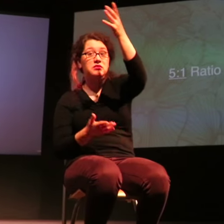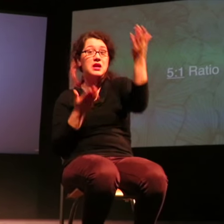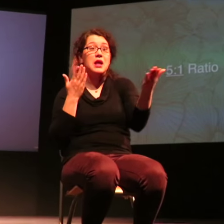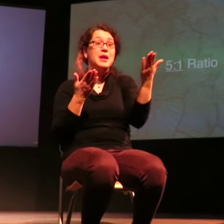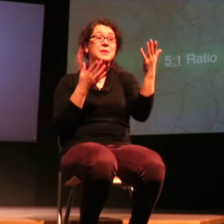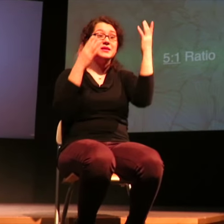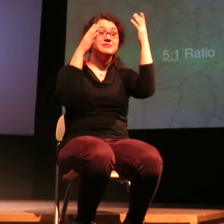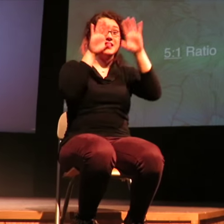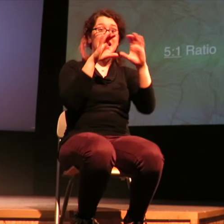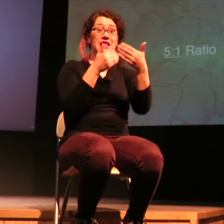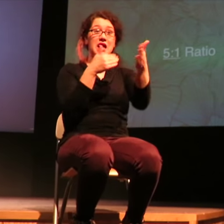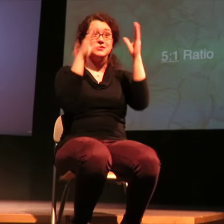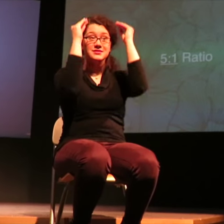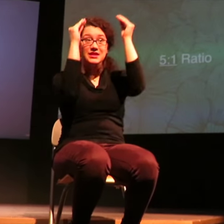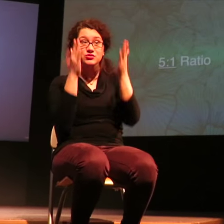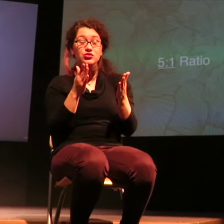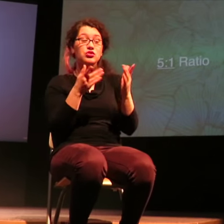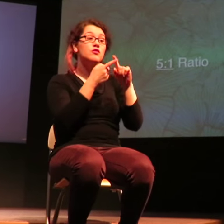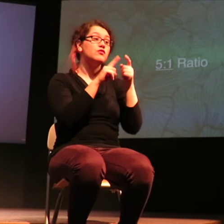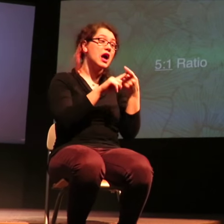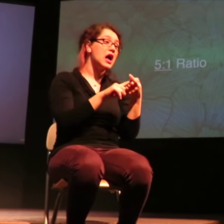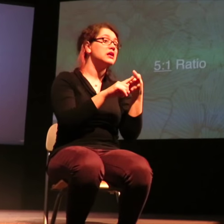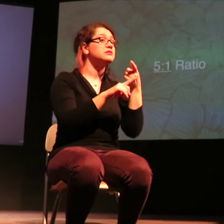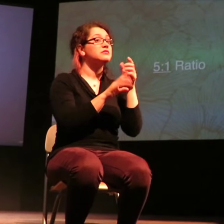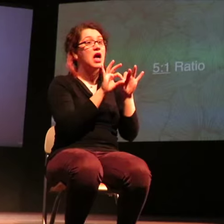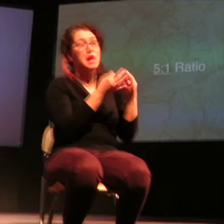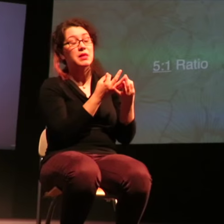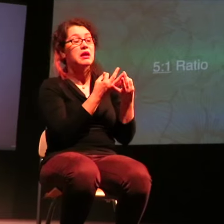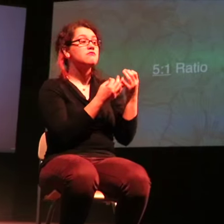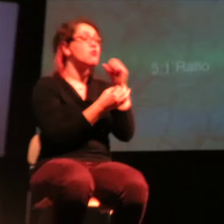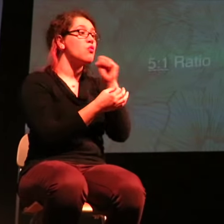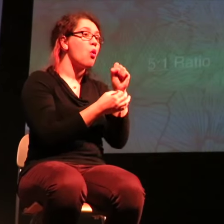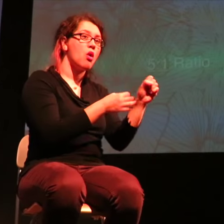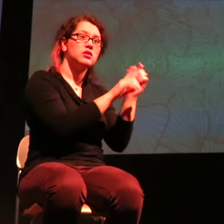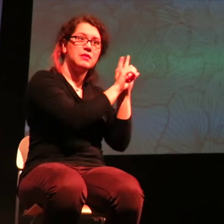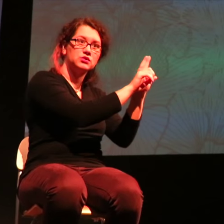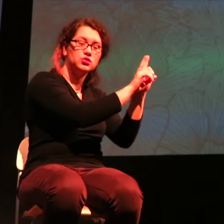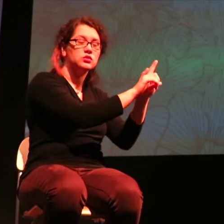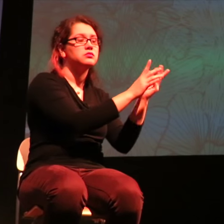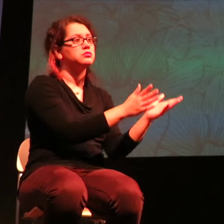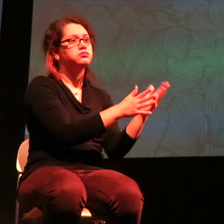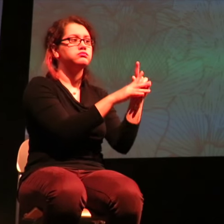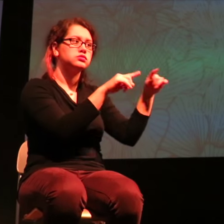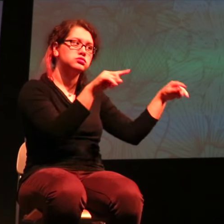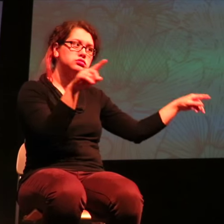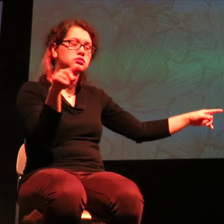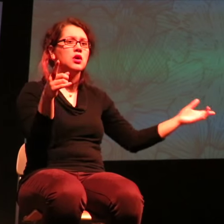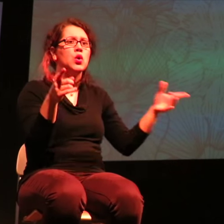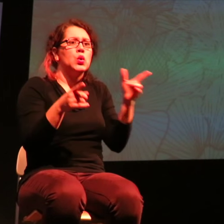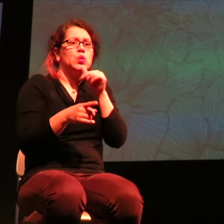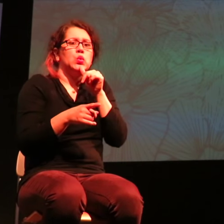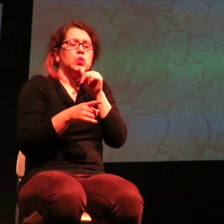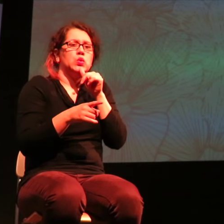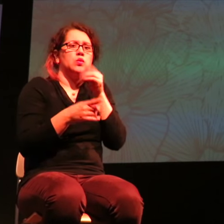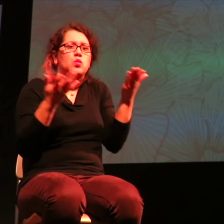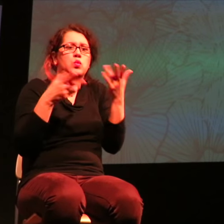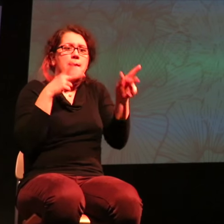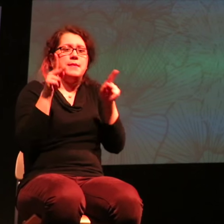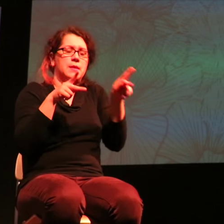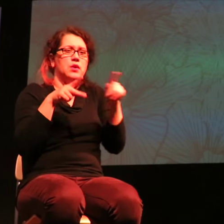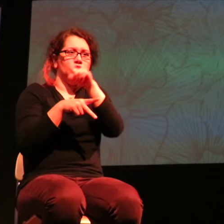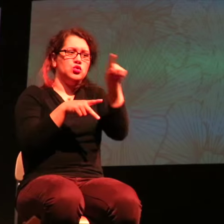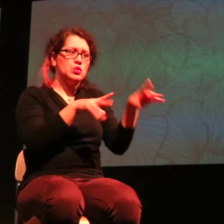classroom teacher, friends, it's family, it's an old mentor of yours, maybe it's a small group leader, maybe it's a coach. Who are those people for you that you can intentionally